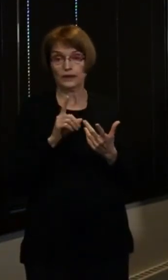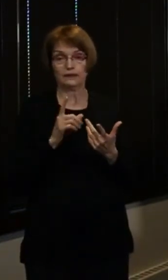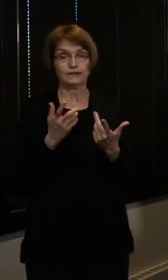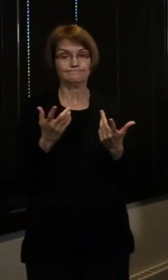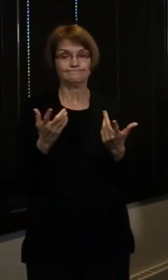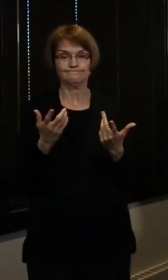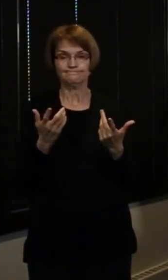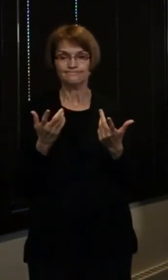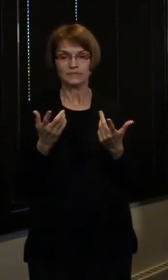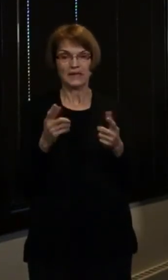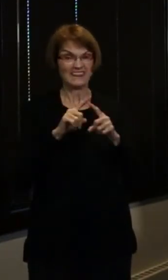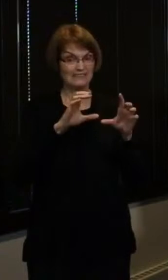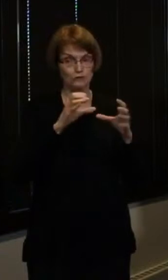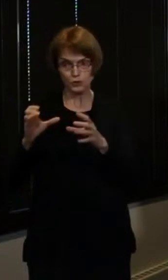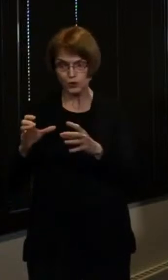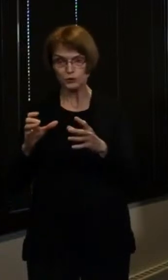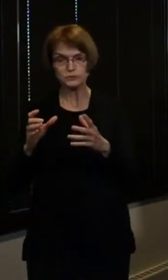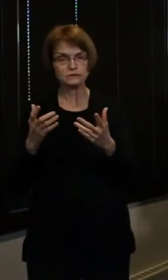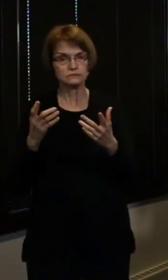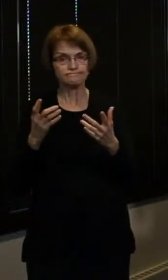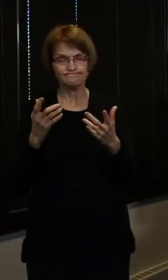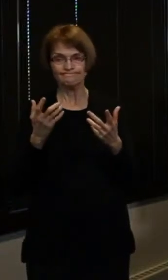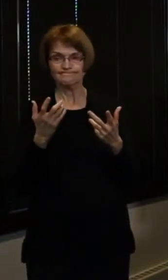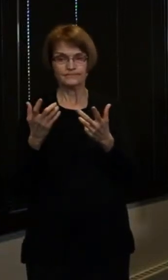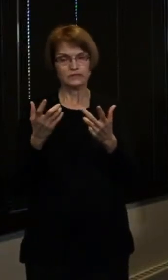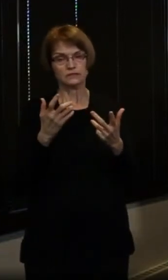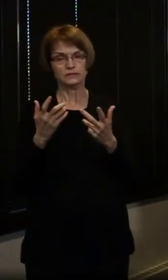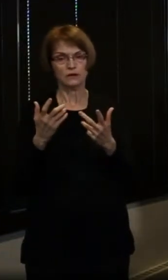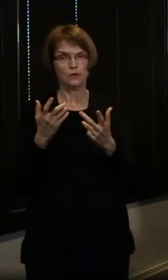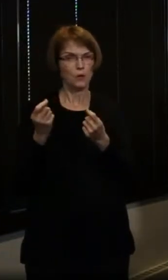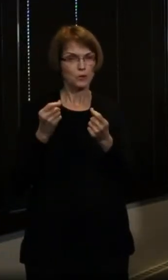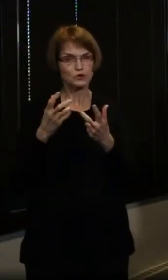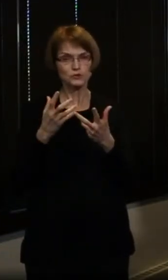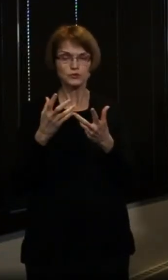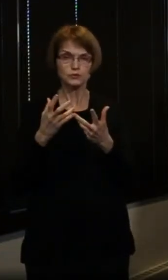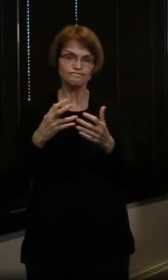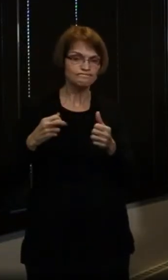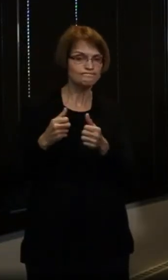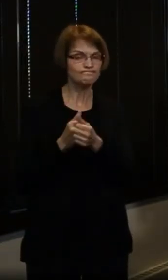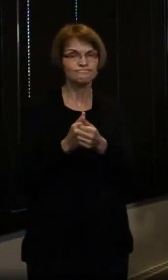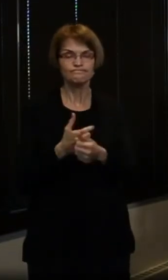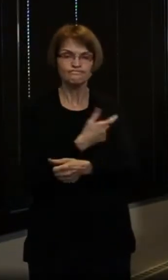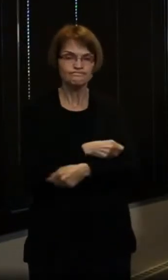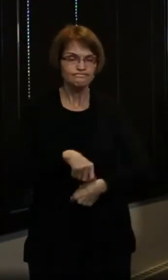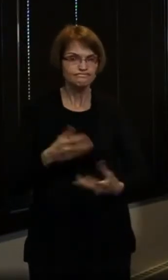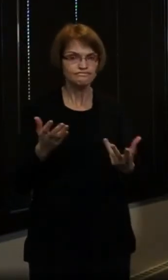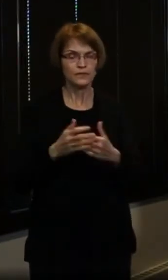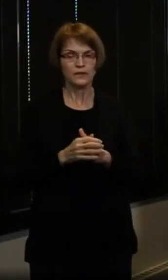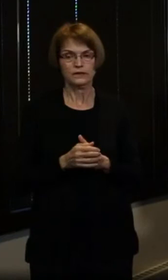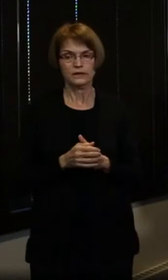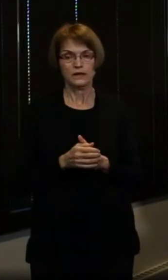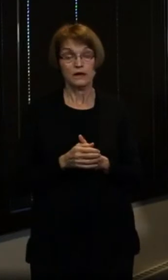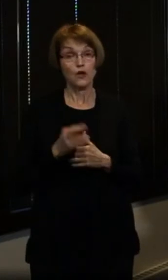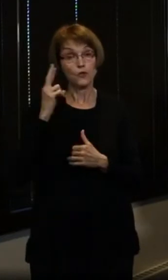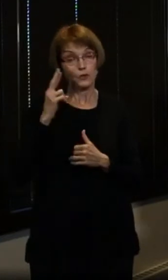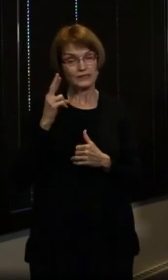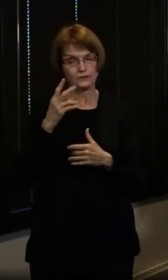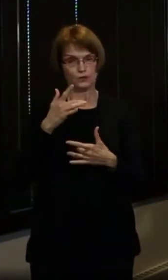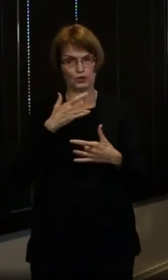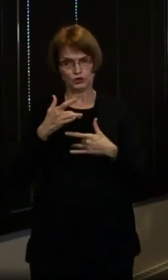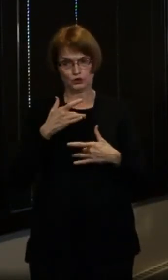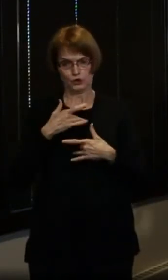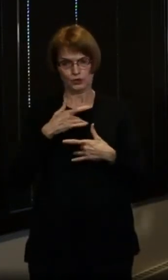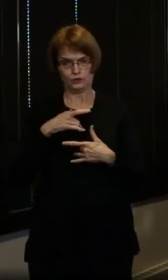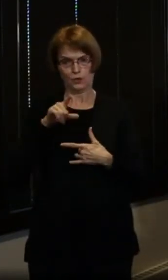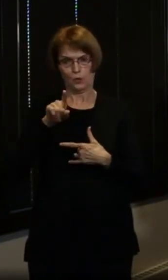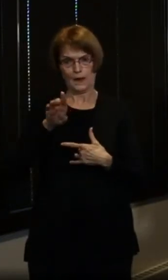different groups. So just to put it into a little bit of context, the reason why we're very concerned about this